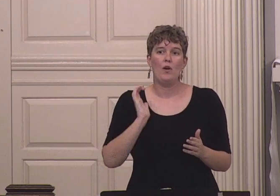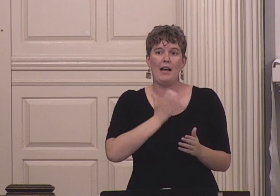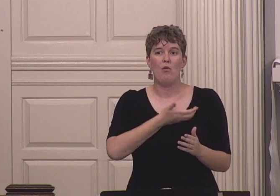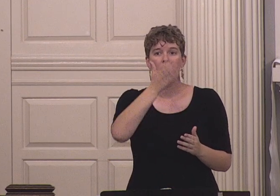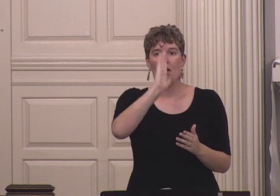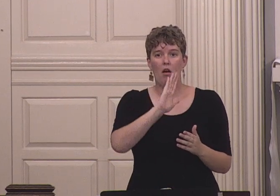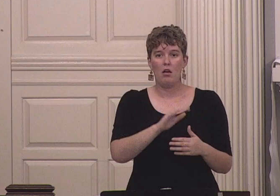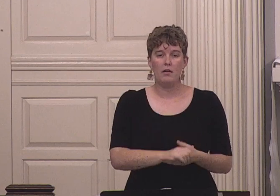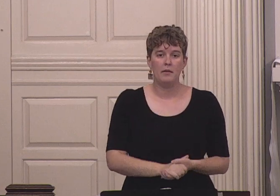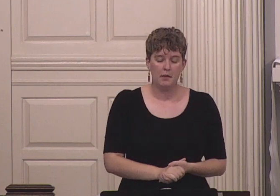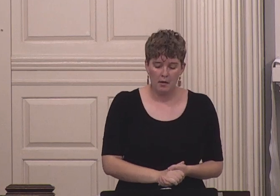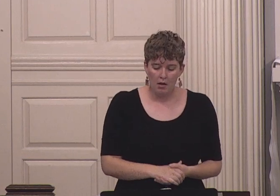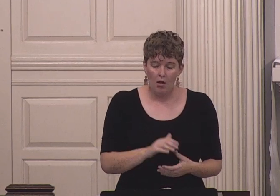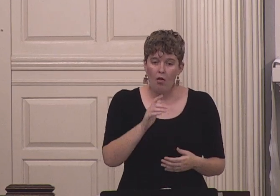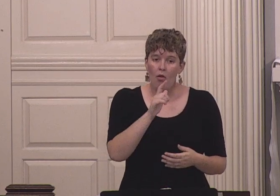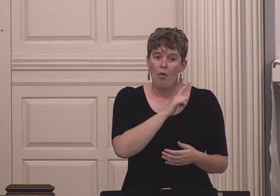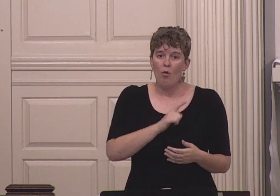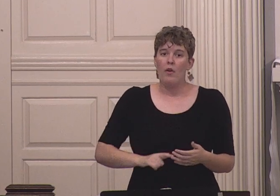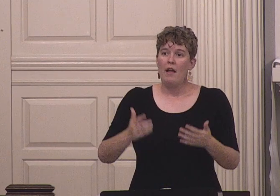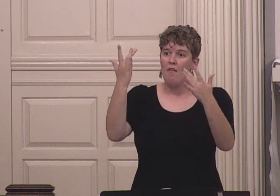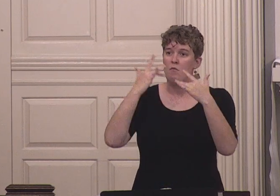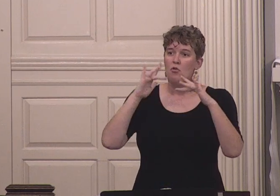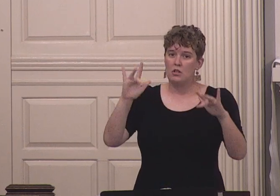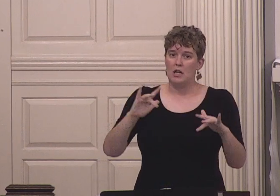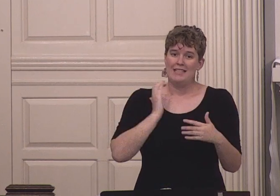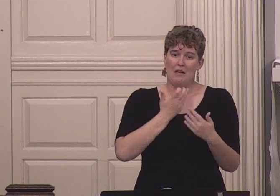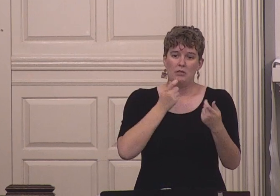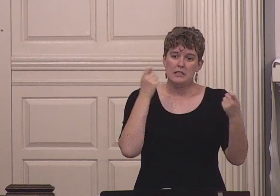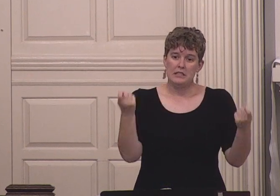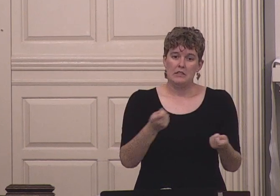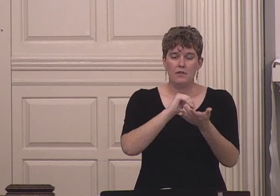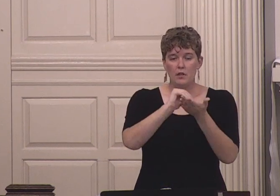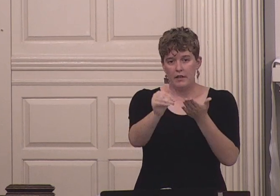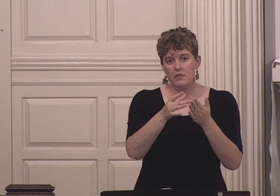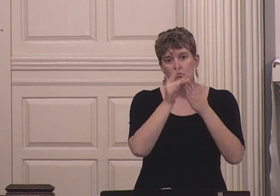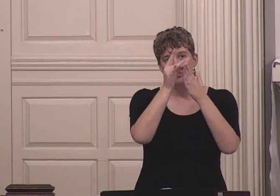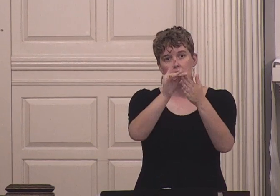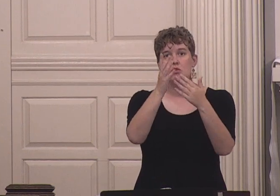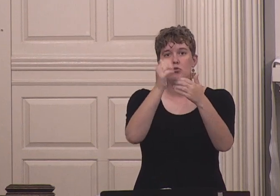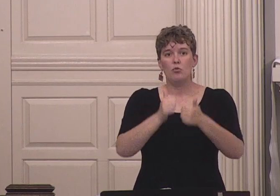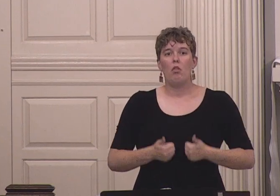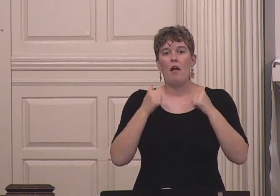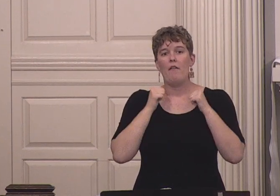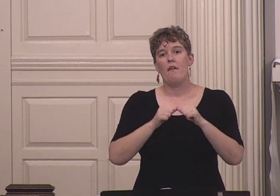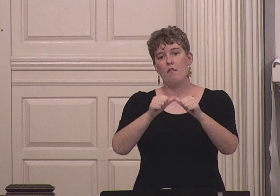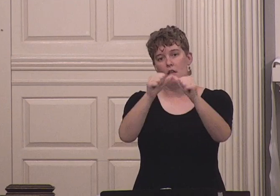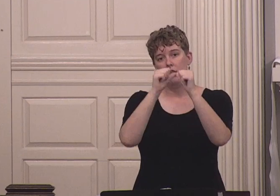may the Almighty God have mercy on us, forgive us our sins, and bring us life everlasting.